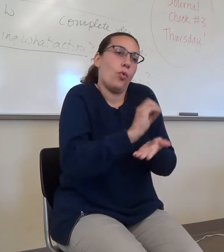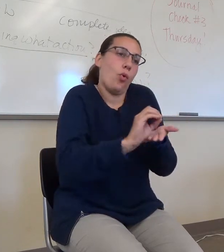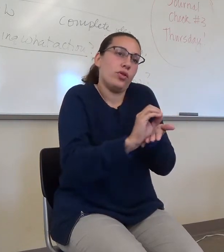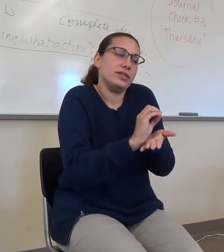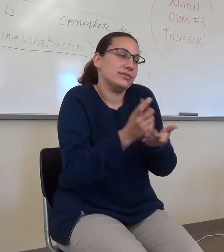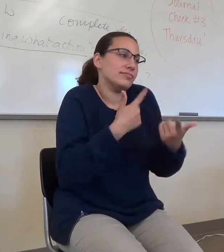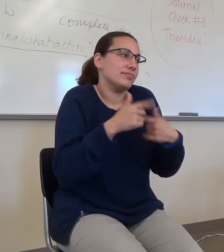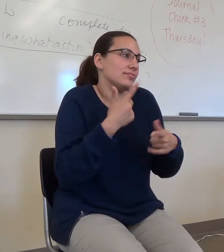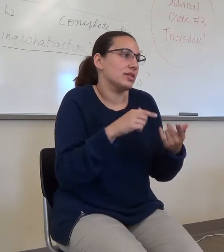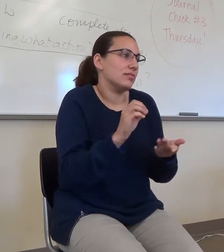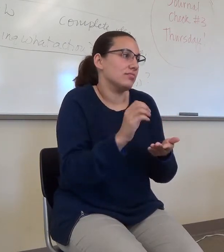here, right?